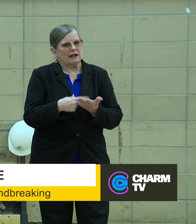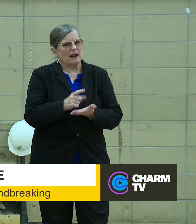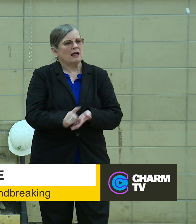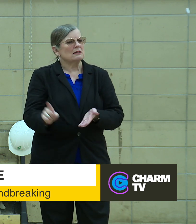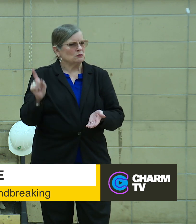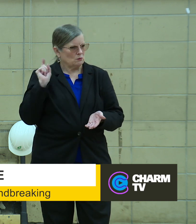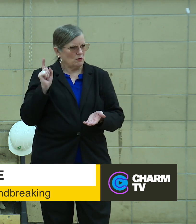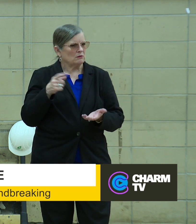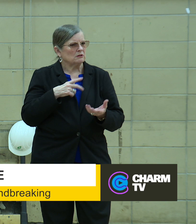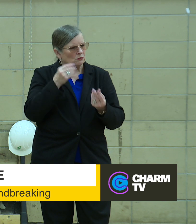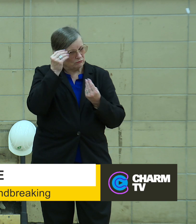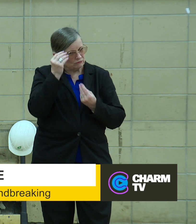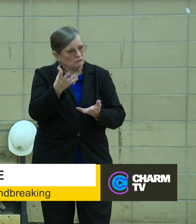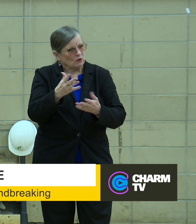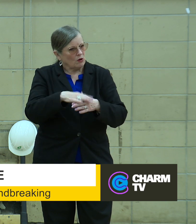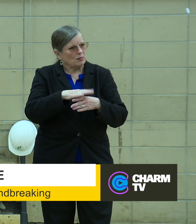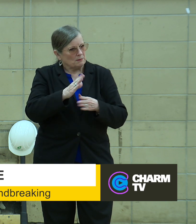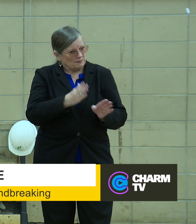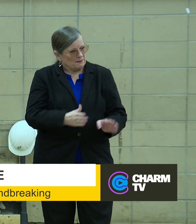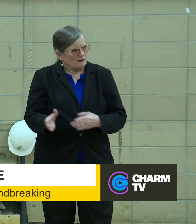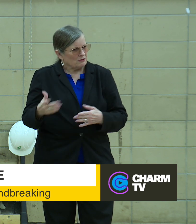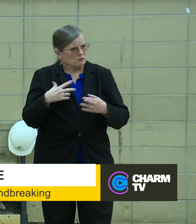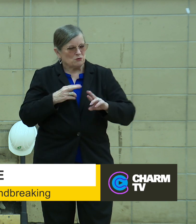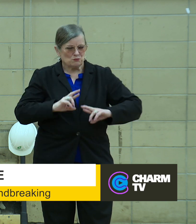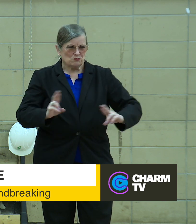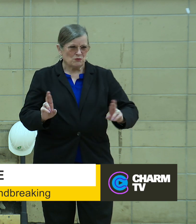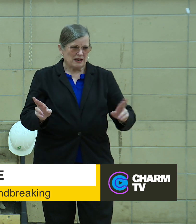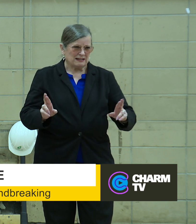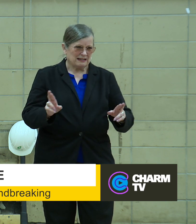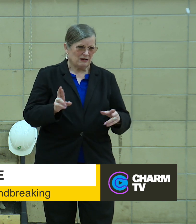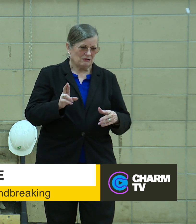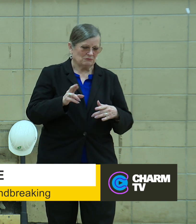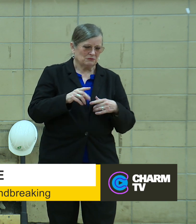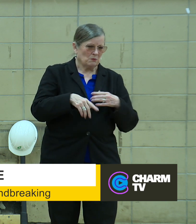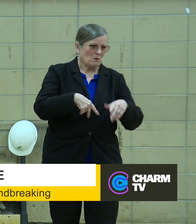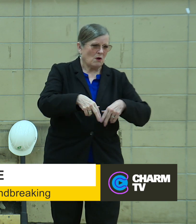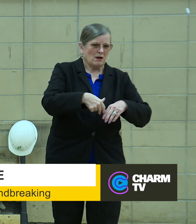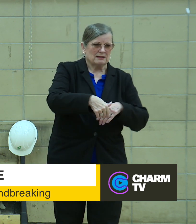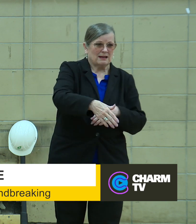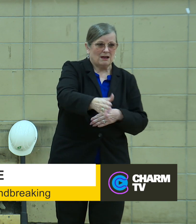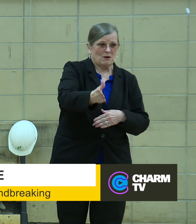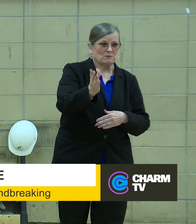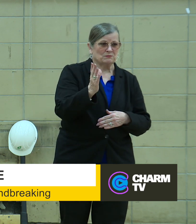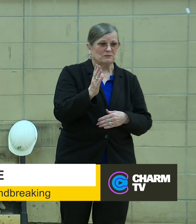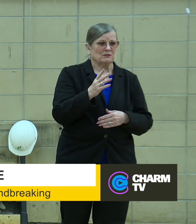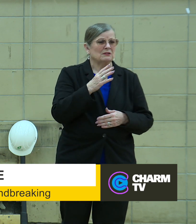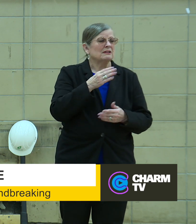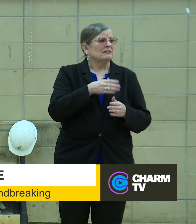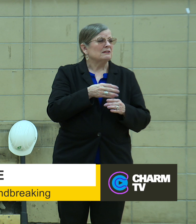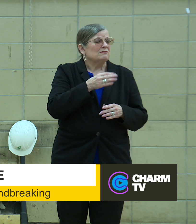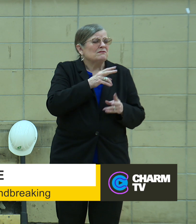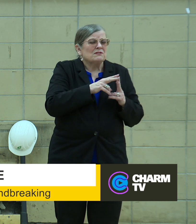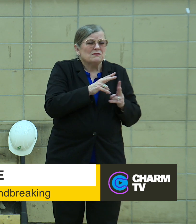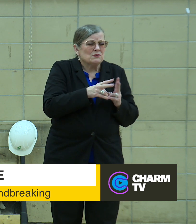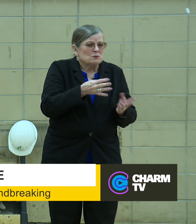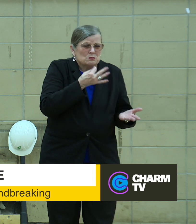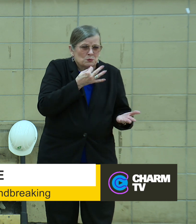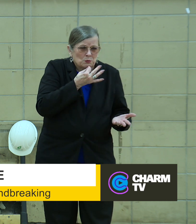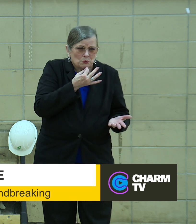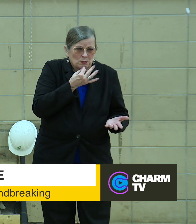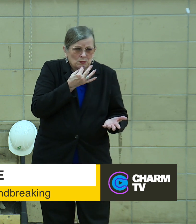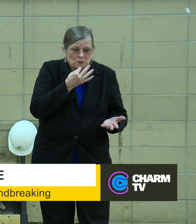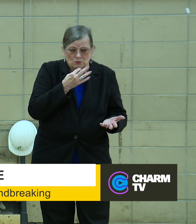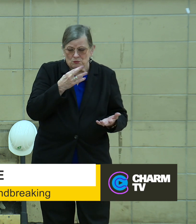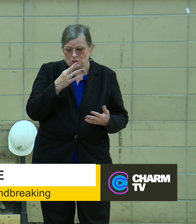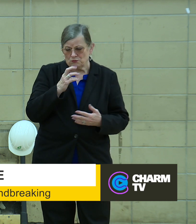the plan right as we get ready to roll that out, and we'll be doing that in the very near future. But just know that recreation and